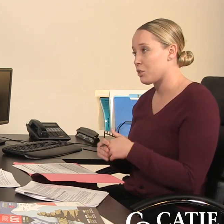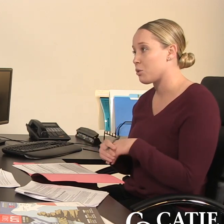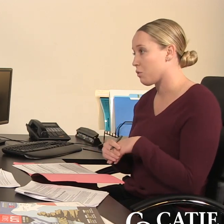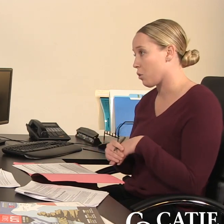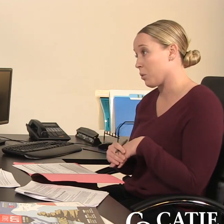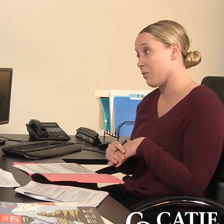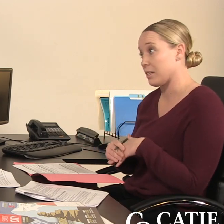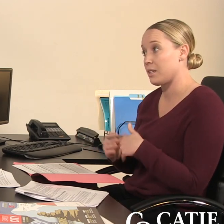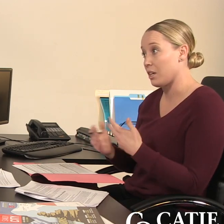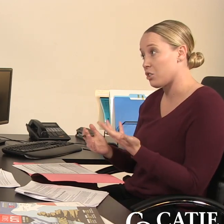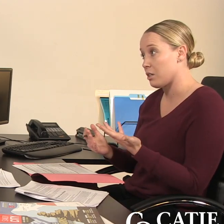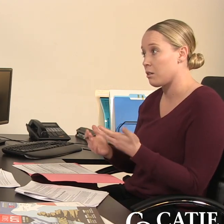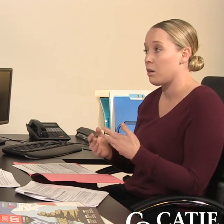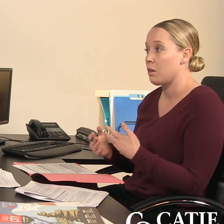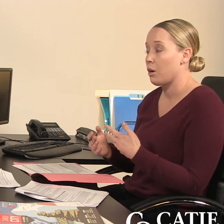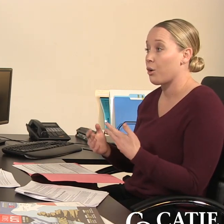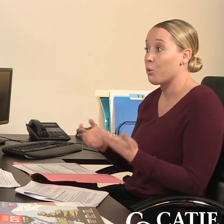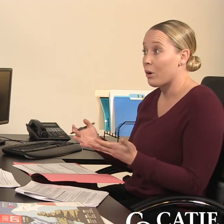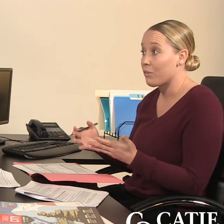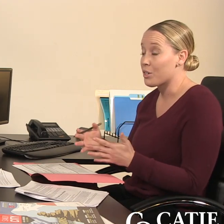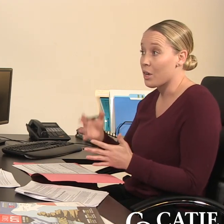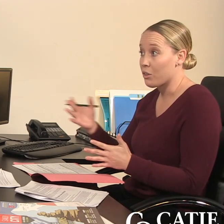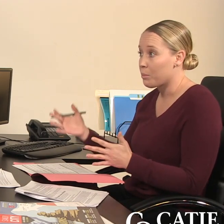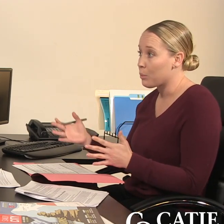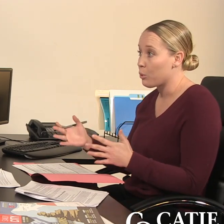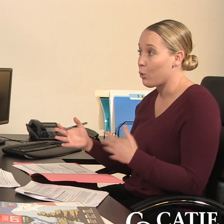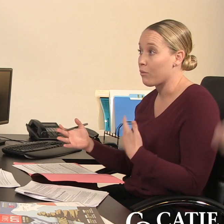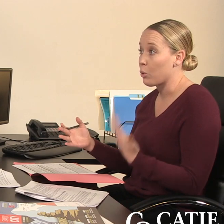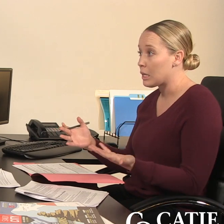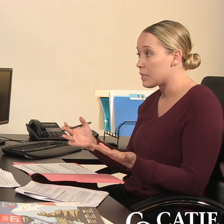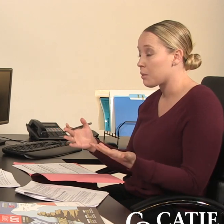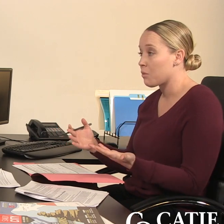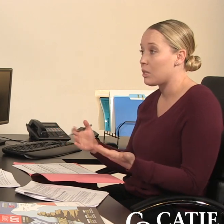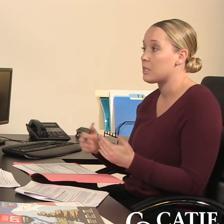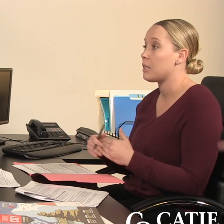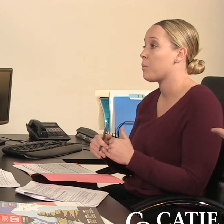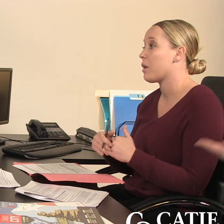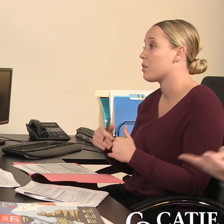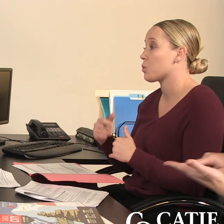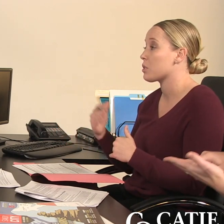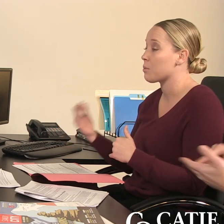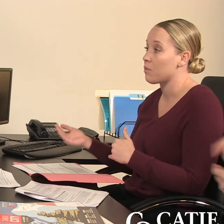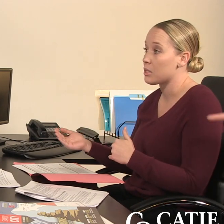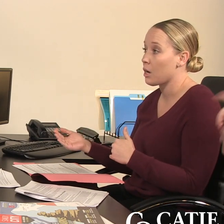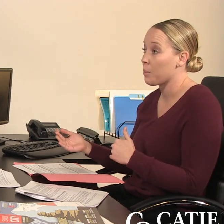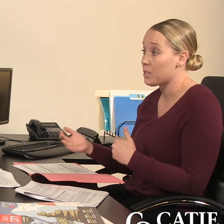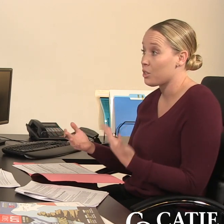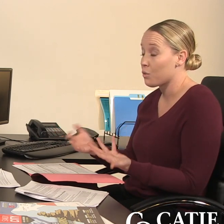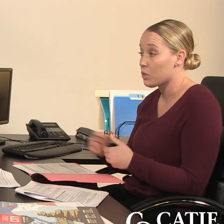do a formal investigation. Are you aware if there's other people who have witnessed some of these emails or some of these comments that you've